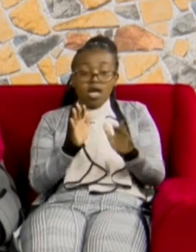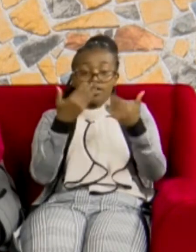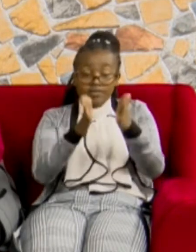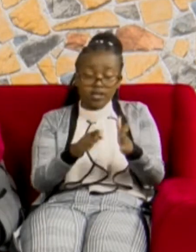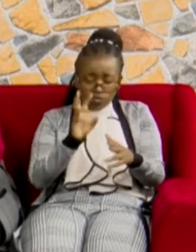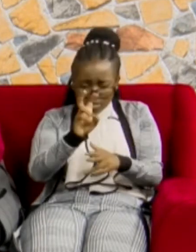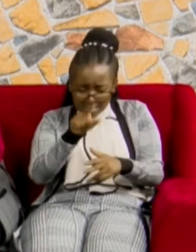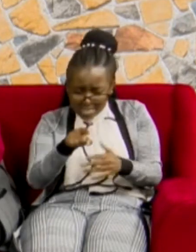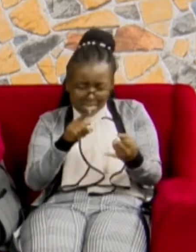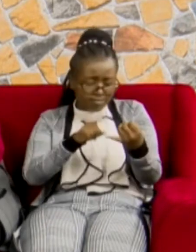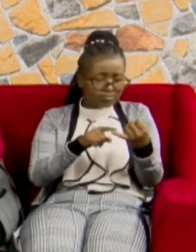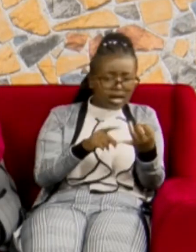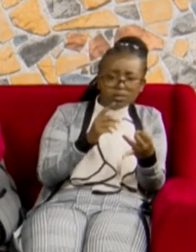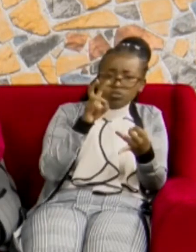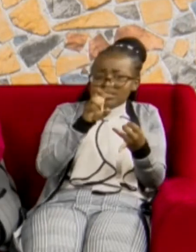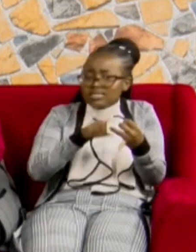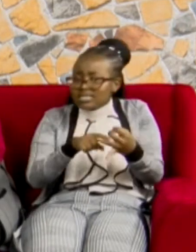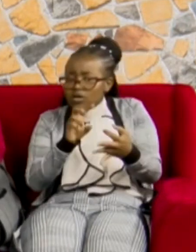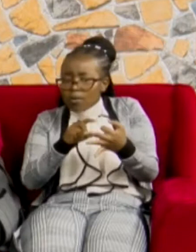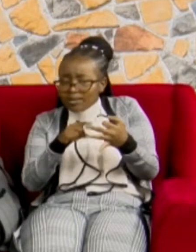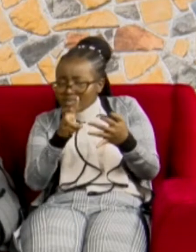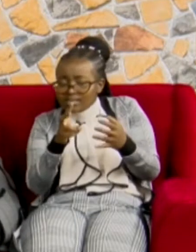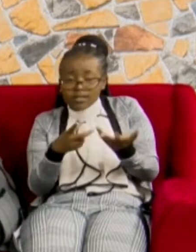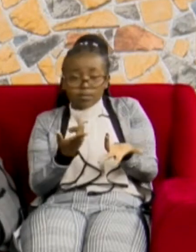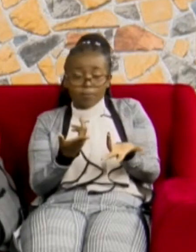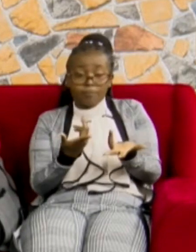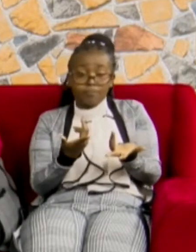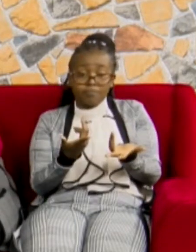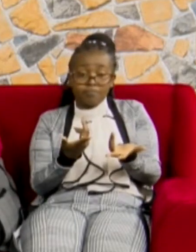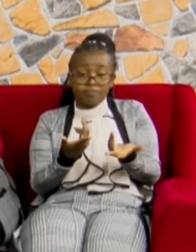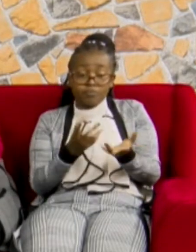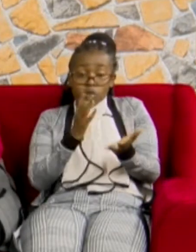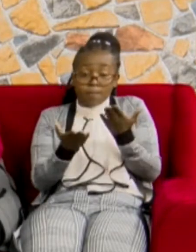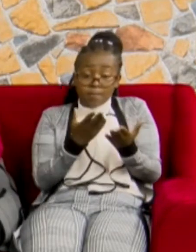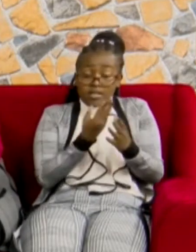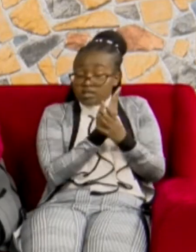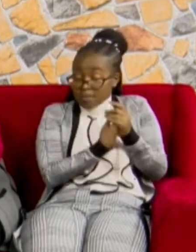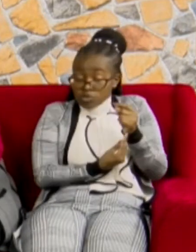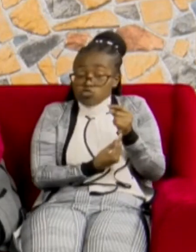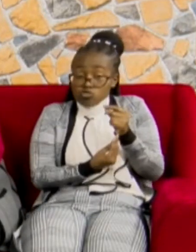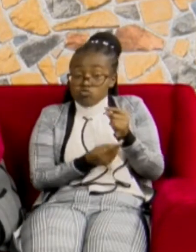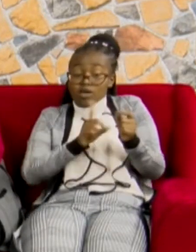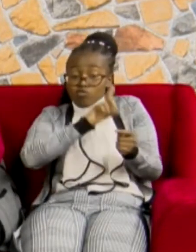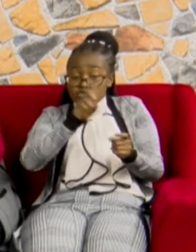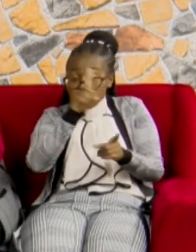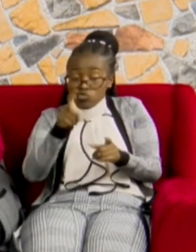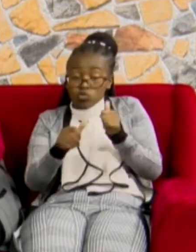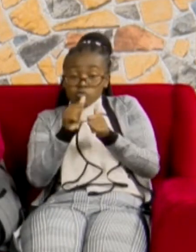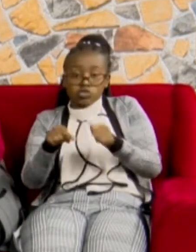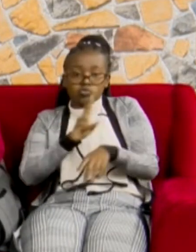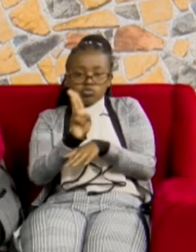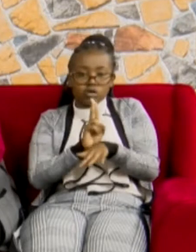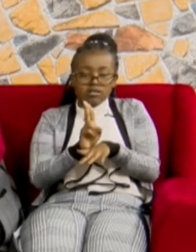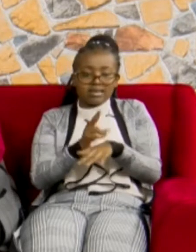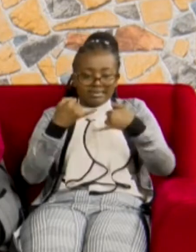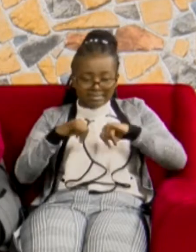seeing this? Have you been behaving a certain way? And then is it whether it's depression? So we have questionnaires that we use to try